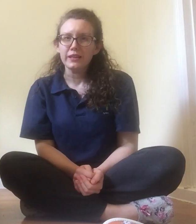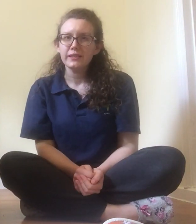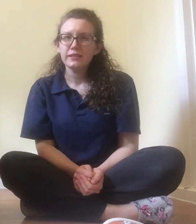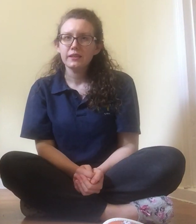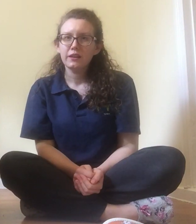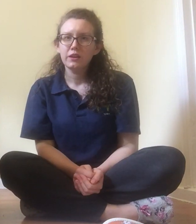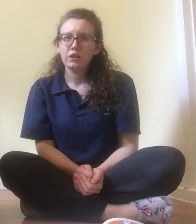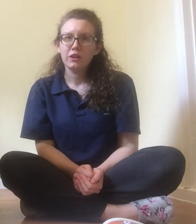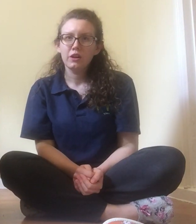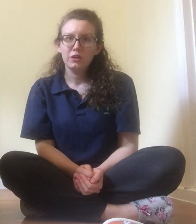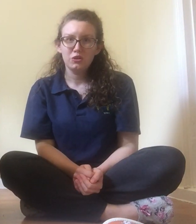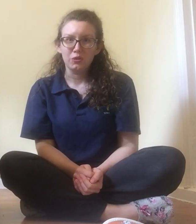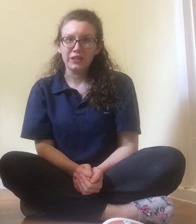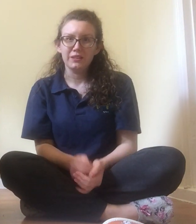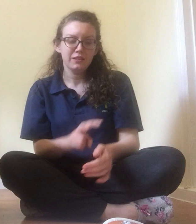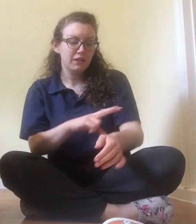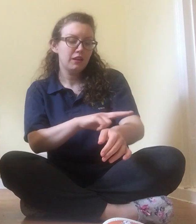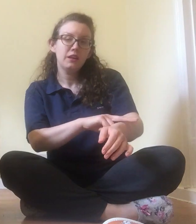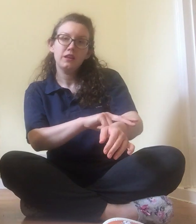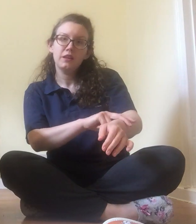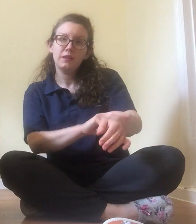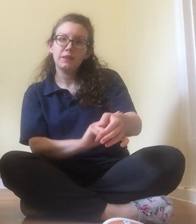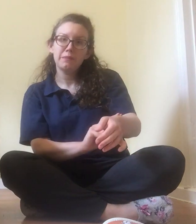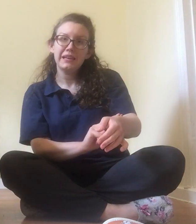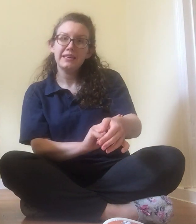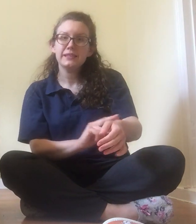Greece joined the police.